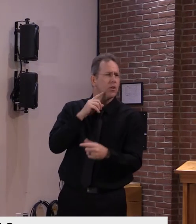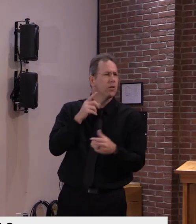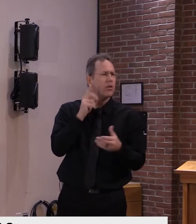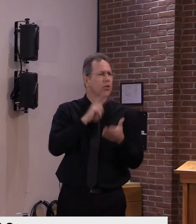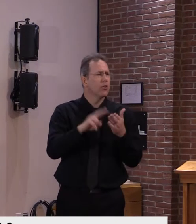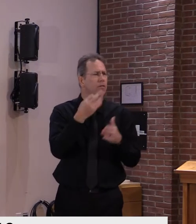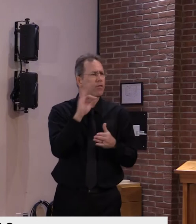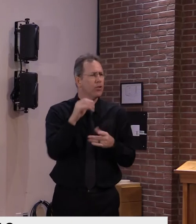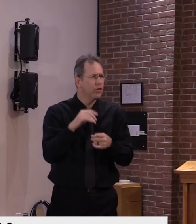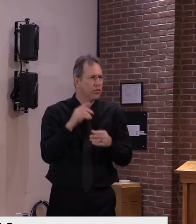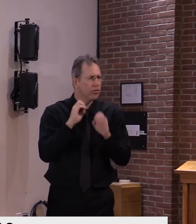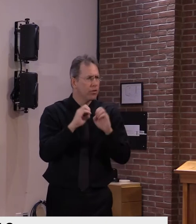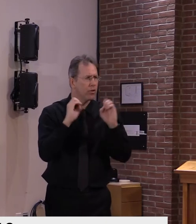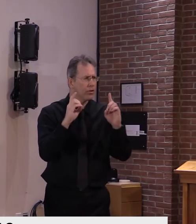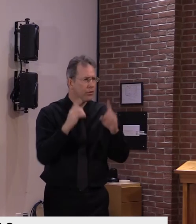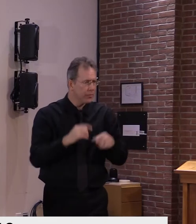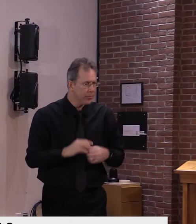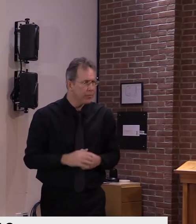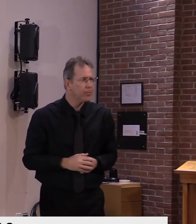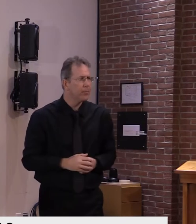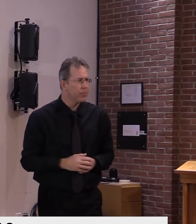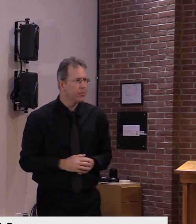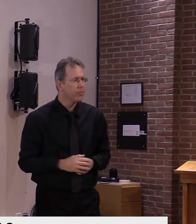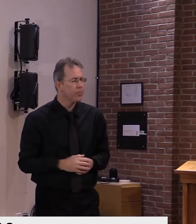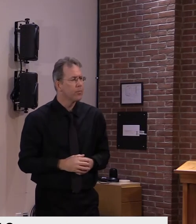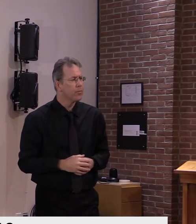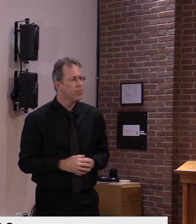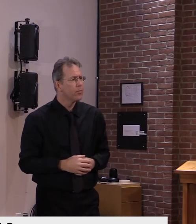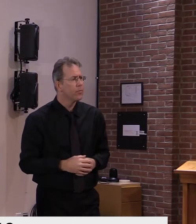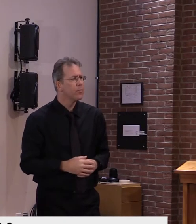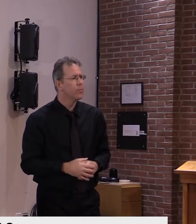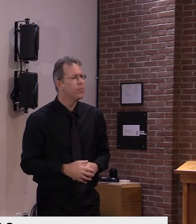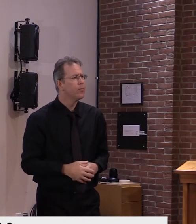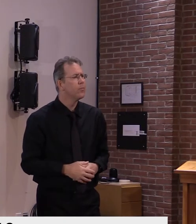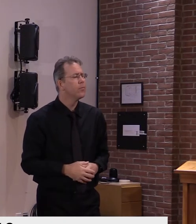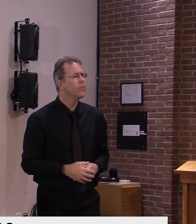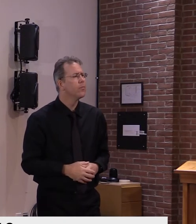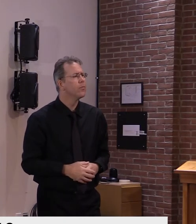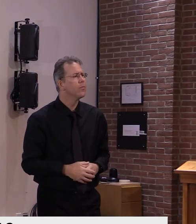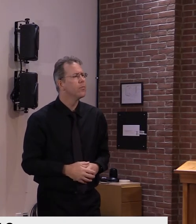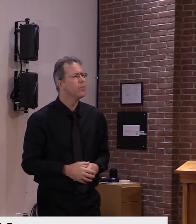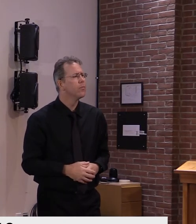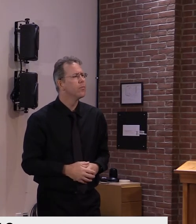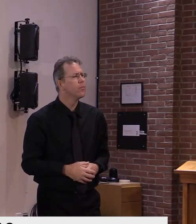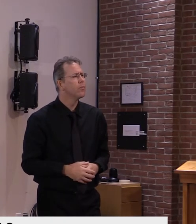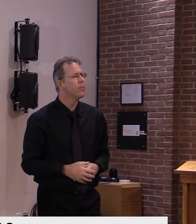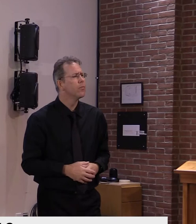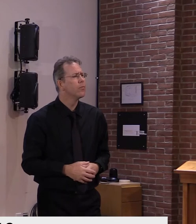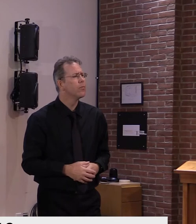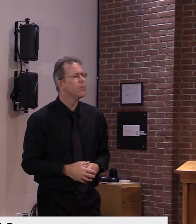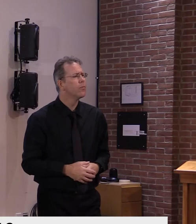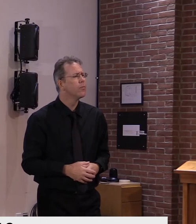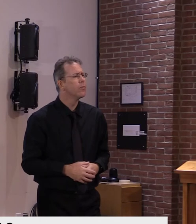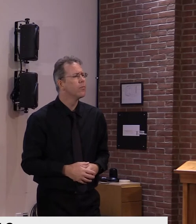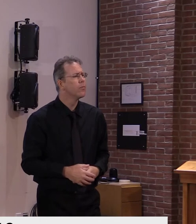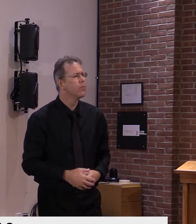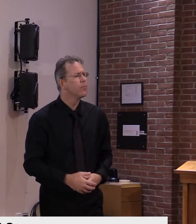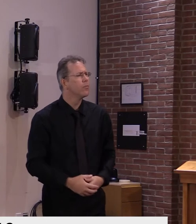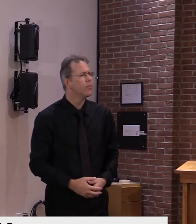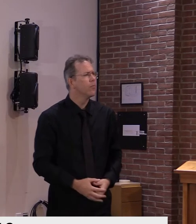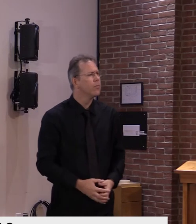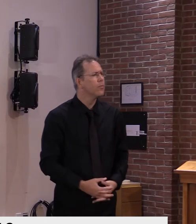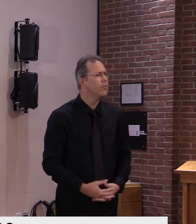testing, i.e. revealing potential increases in inequities. What exactly is